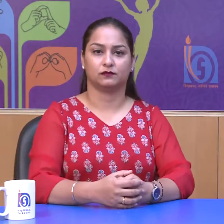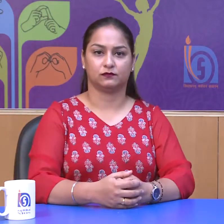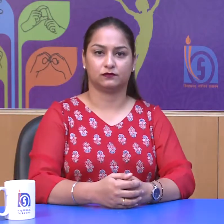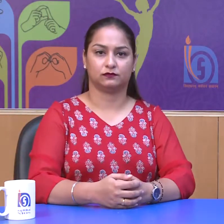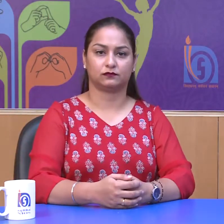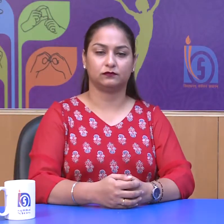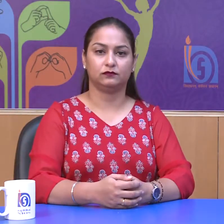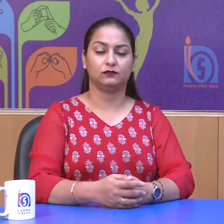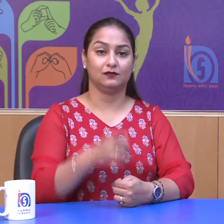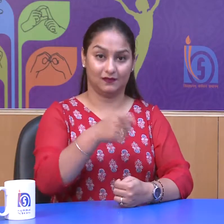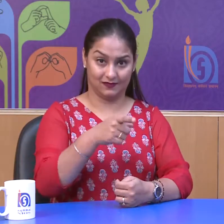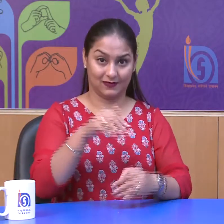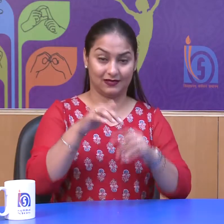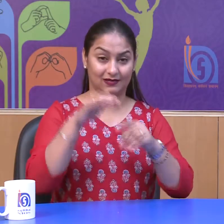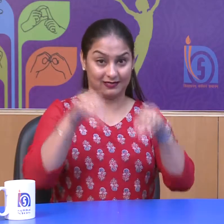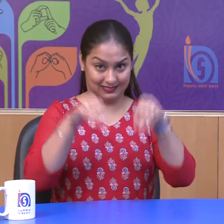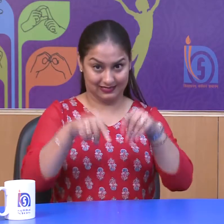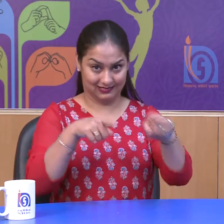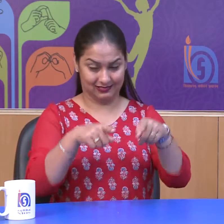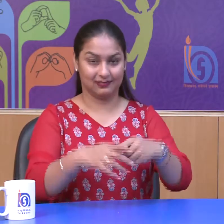Such elections are called